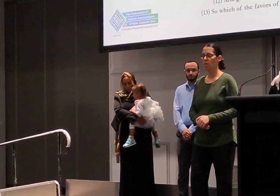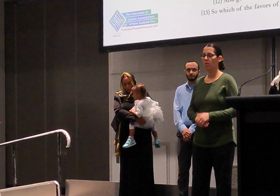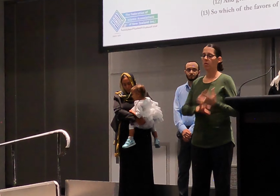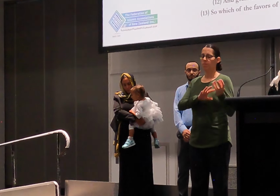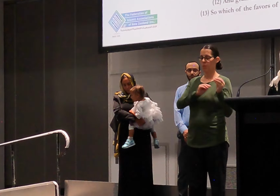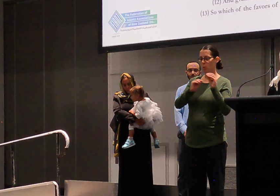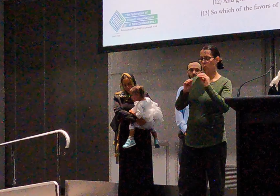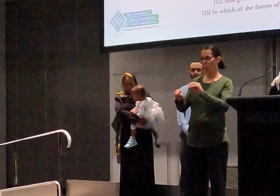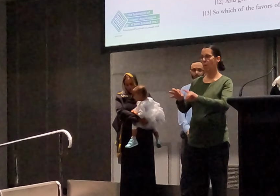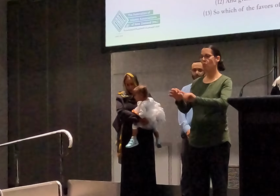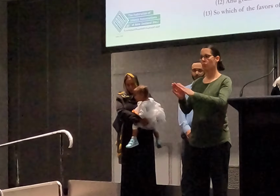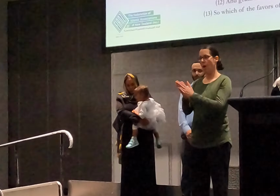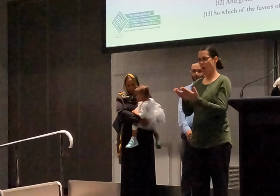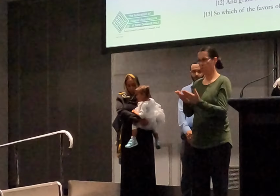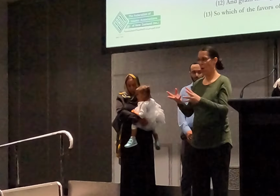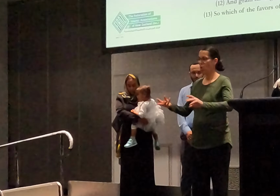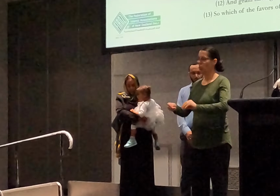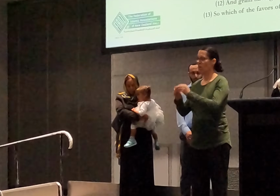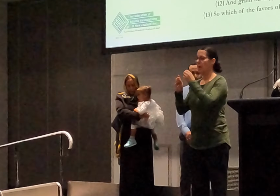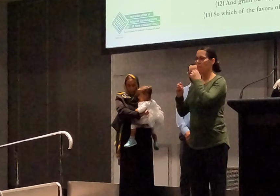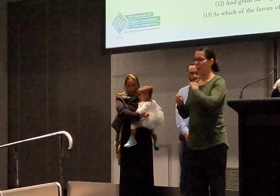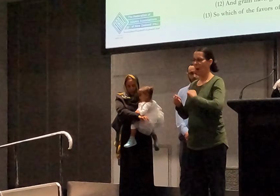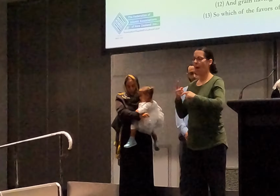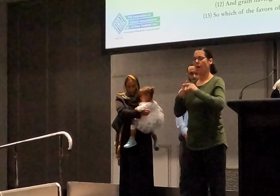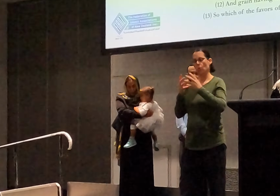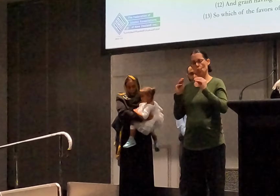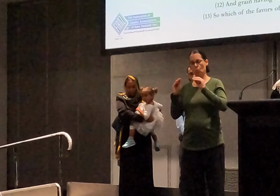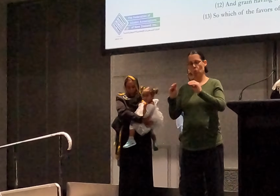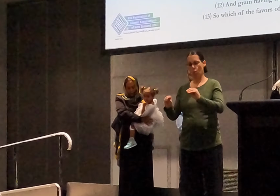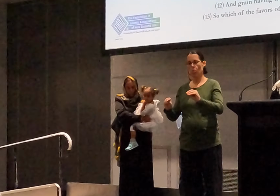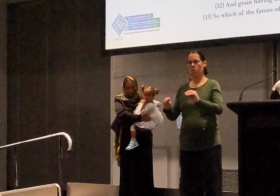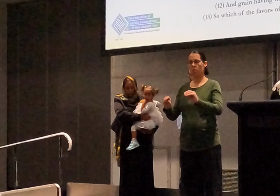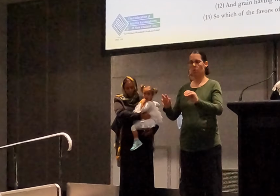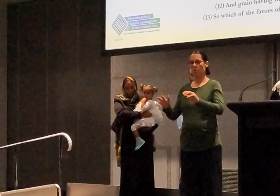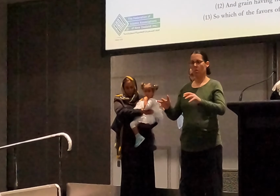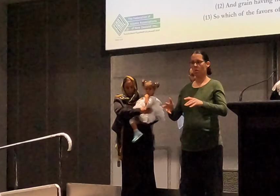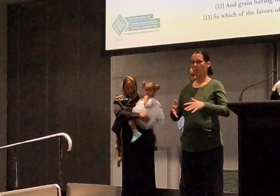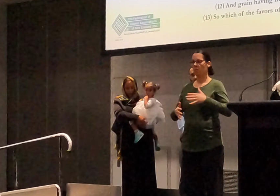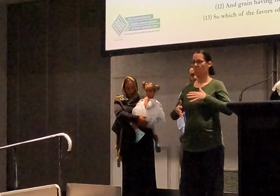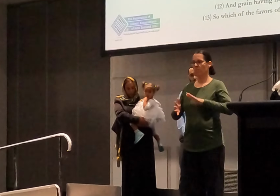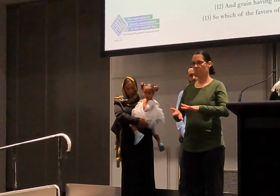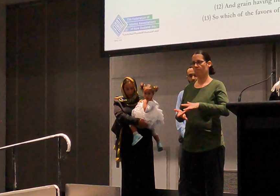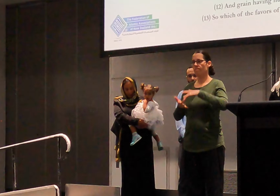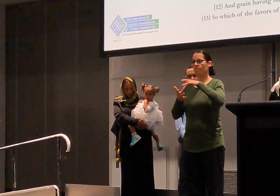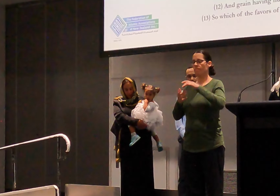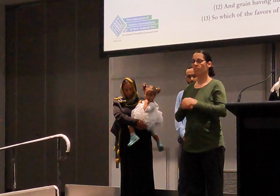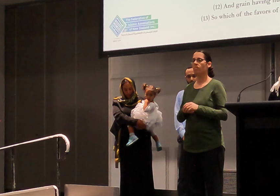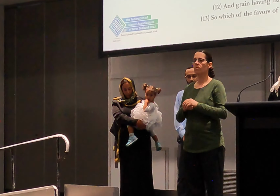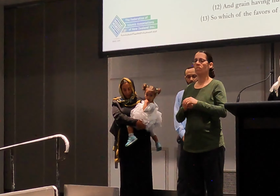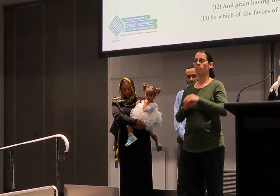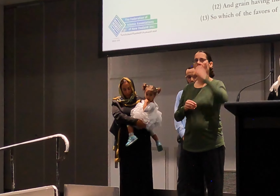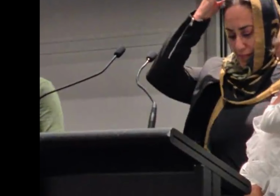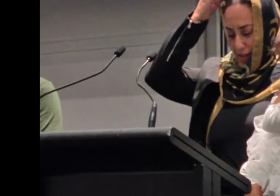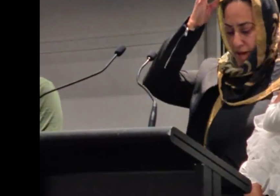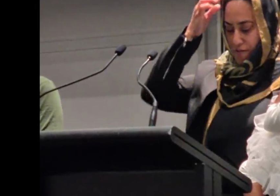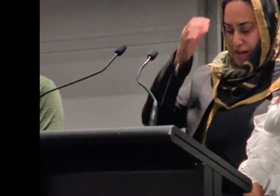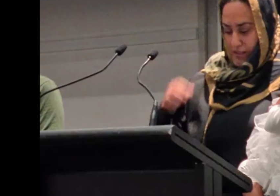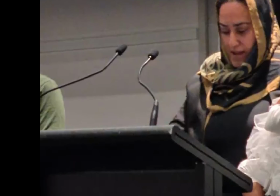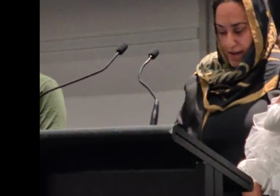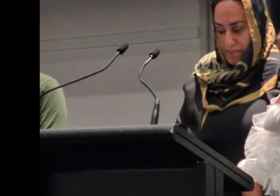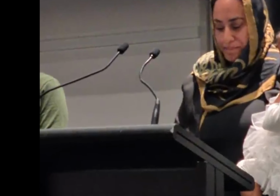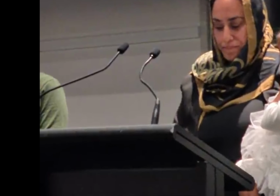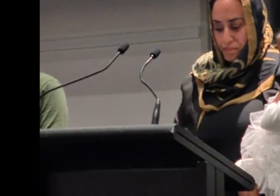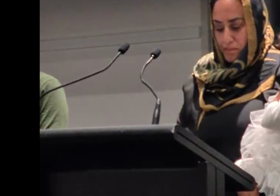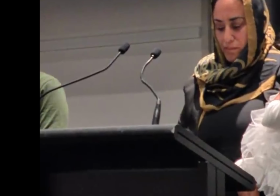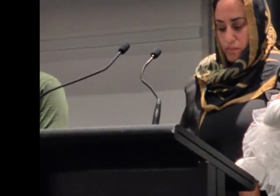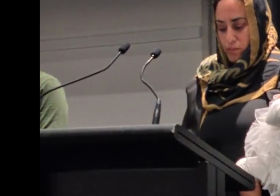Qur'an, created man, and taught him eloquence. The sun and the moon move by precise calculation.